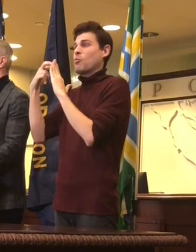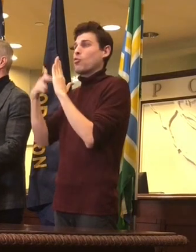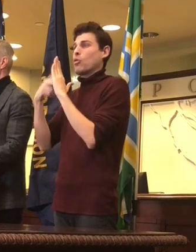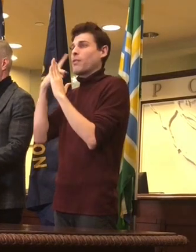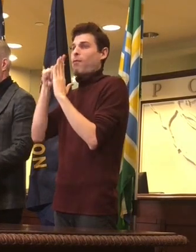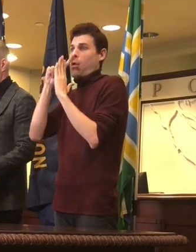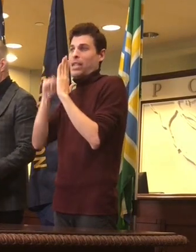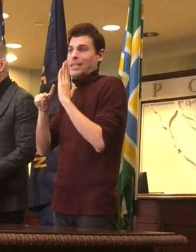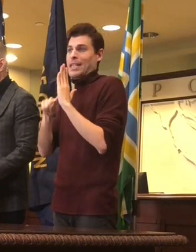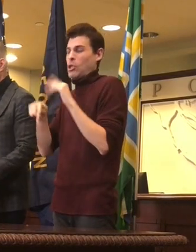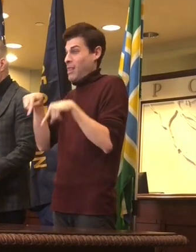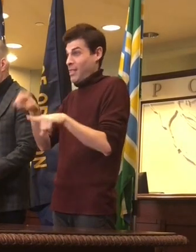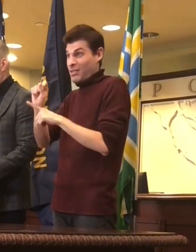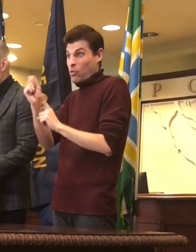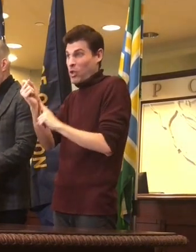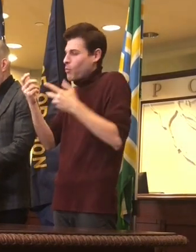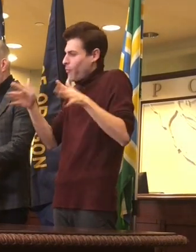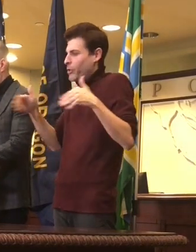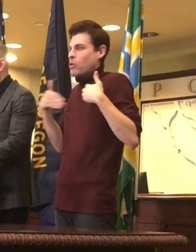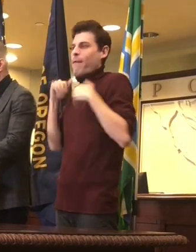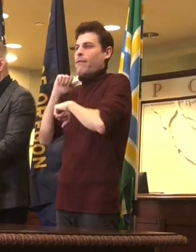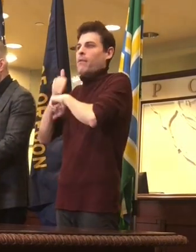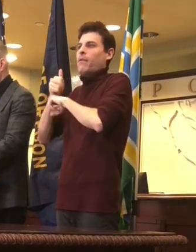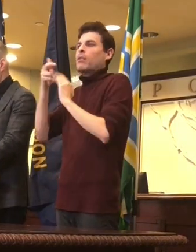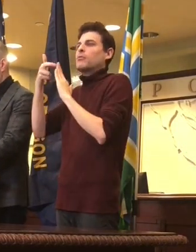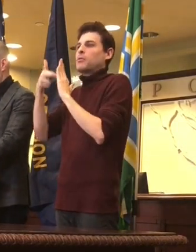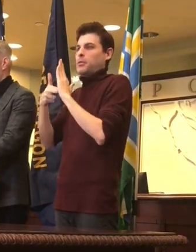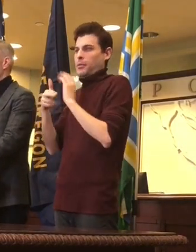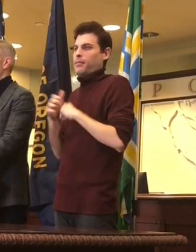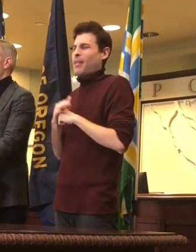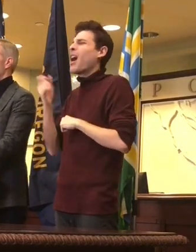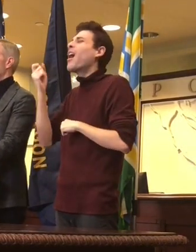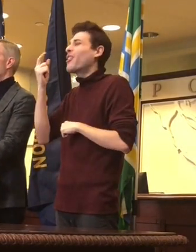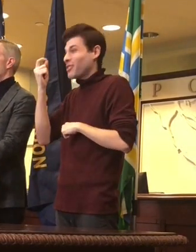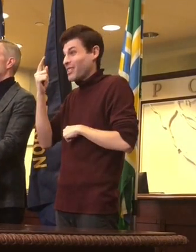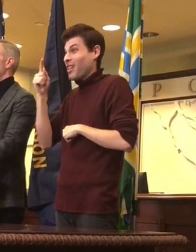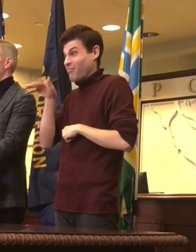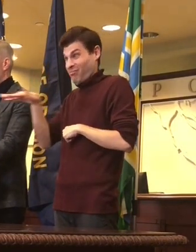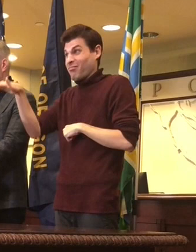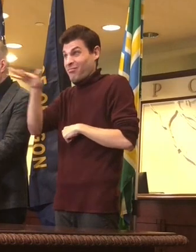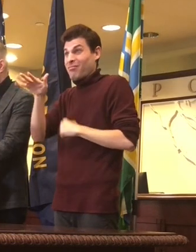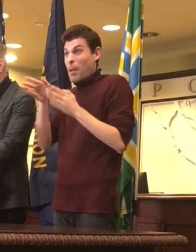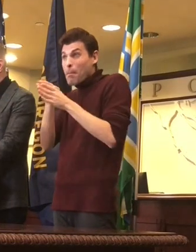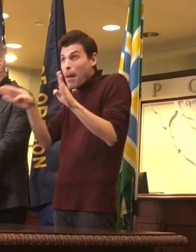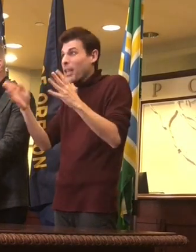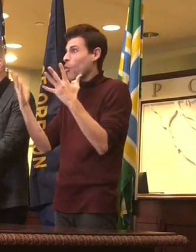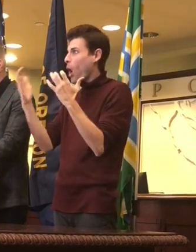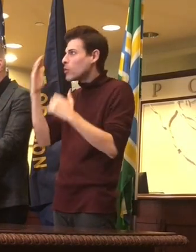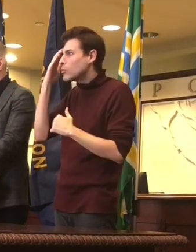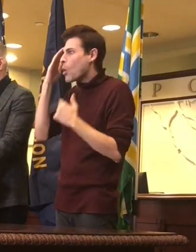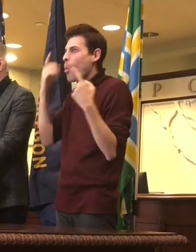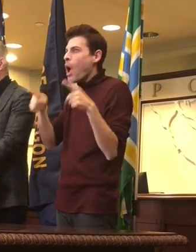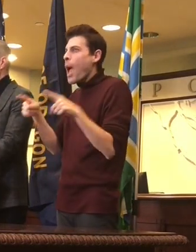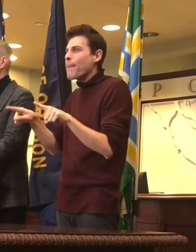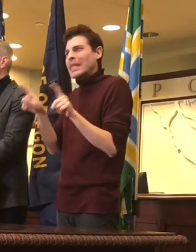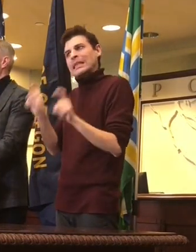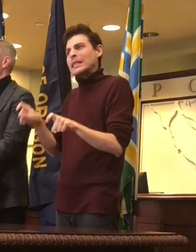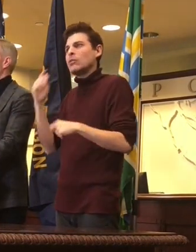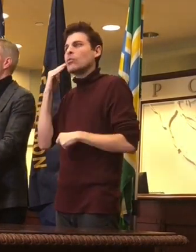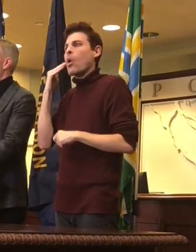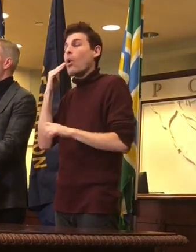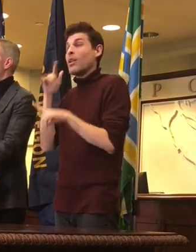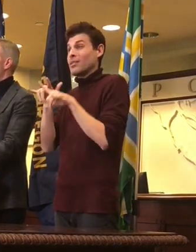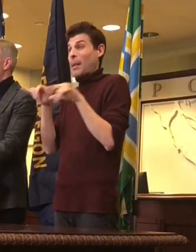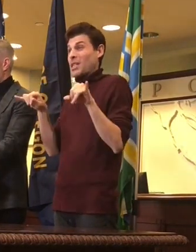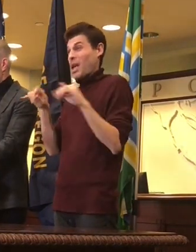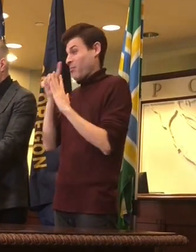investigate incidents like this. While I understand the need for the public to have information as quickly as possible, it's critically important